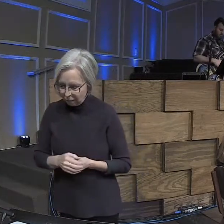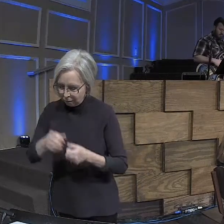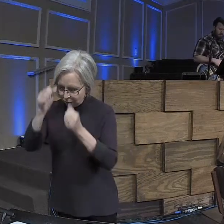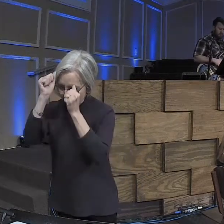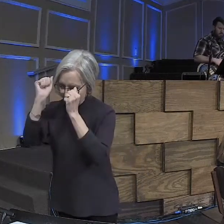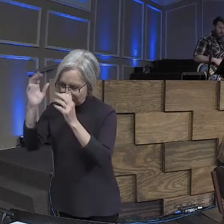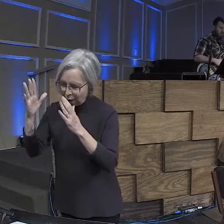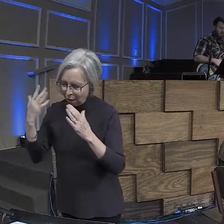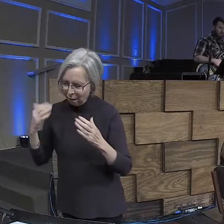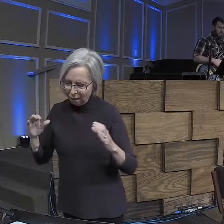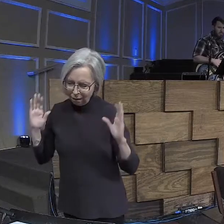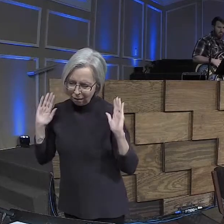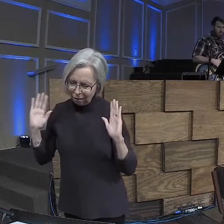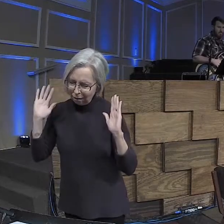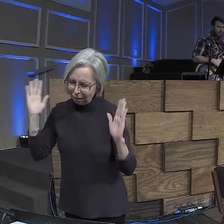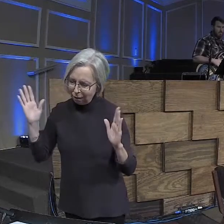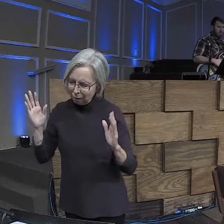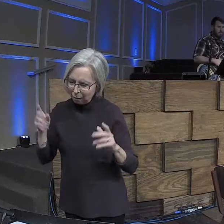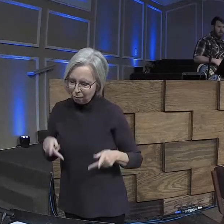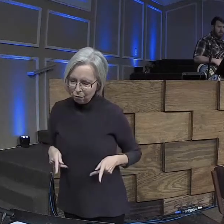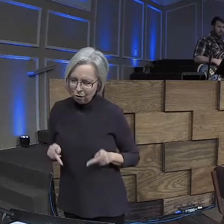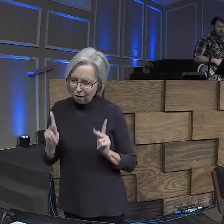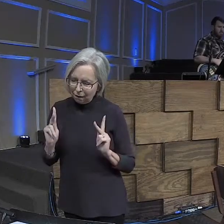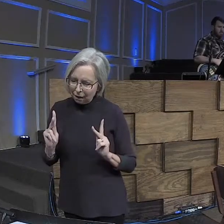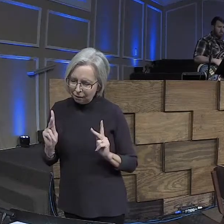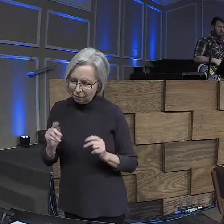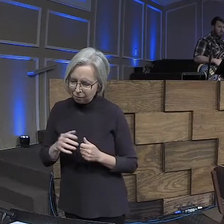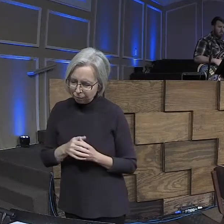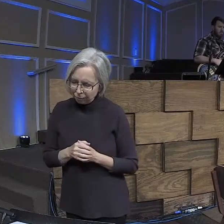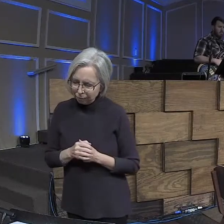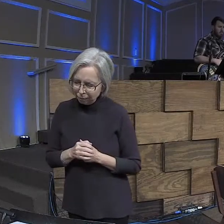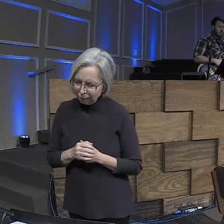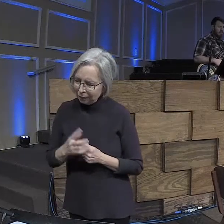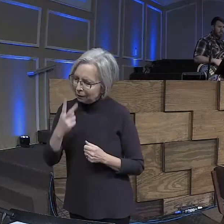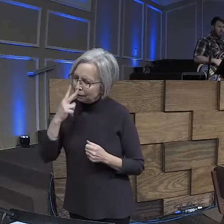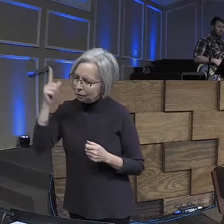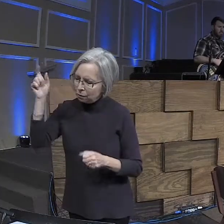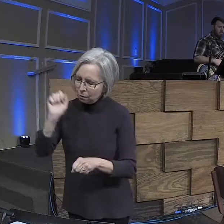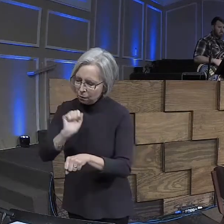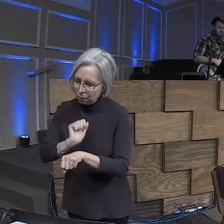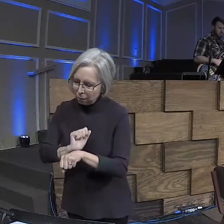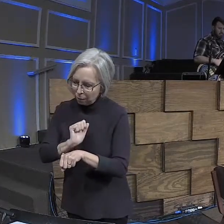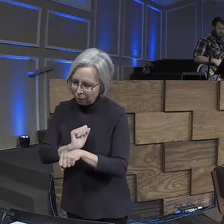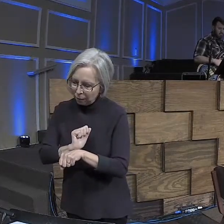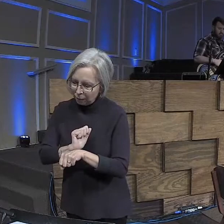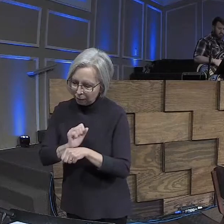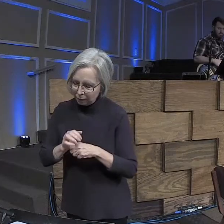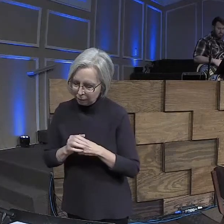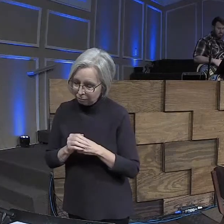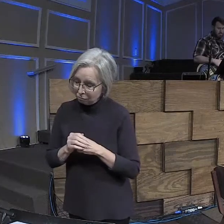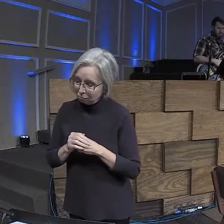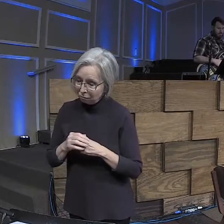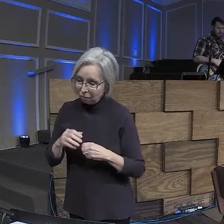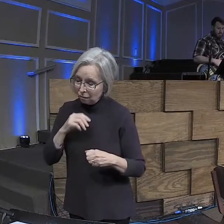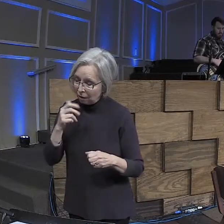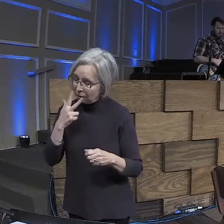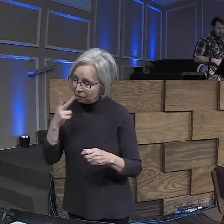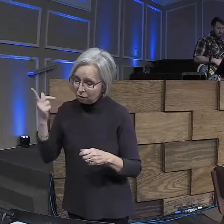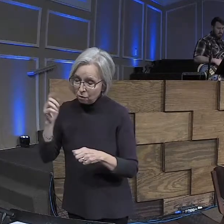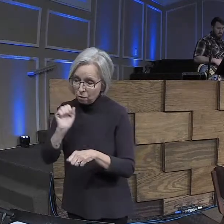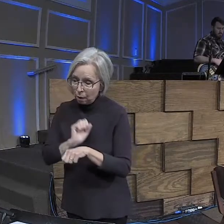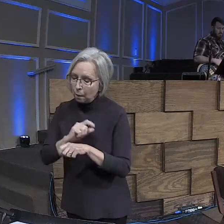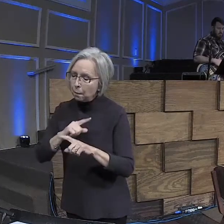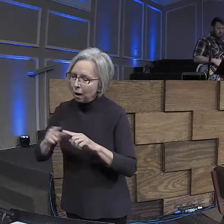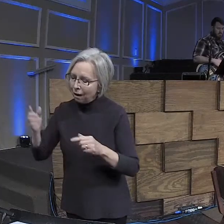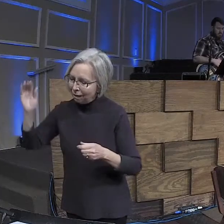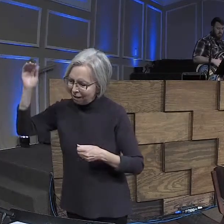Father, it is an incredible privilege to see you work. Not only to see you work, but to be